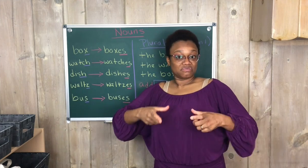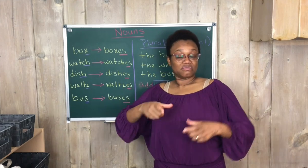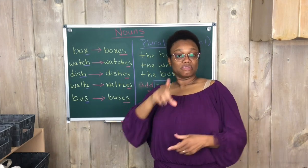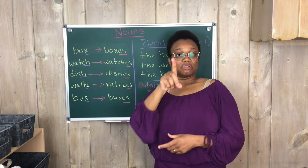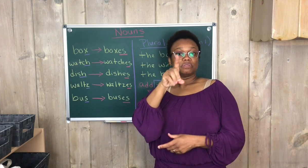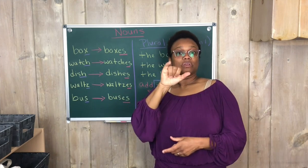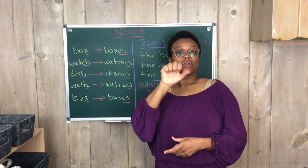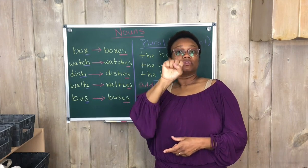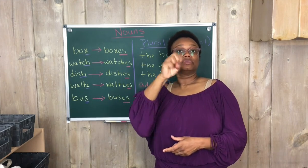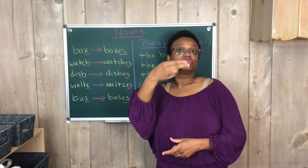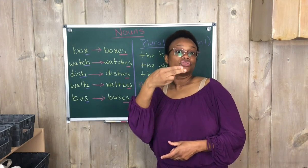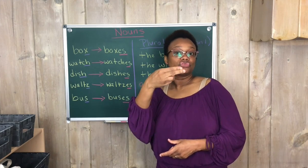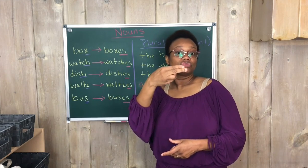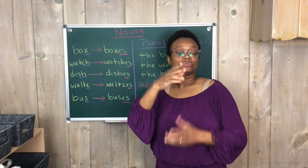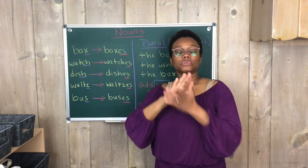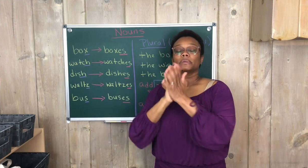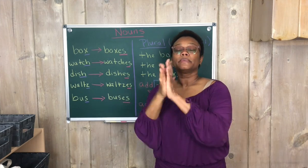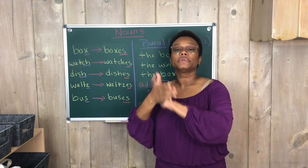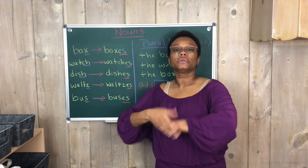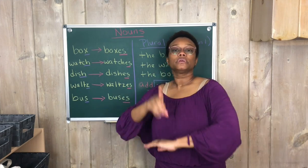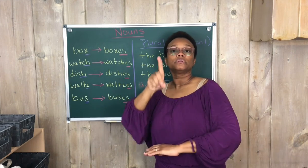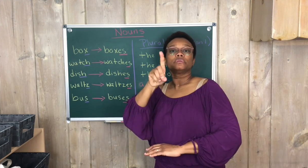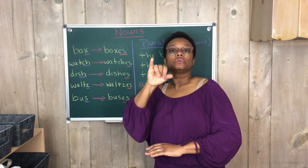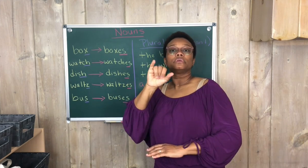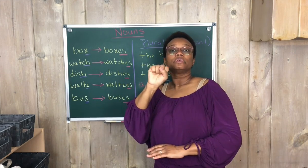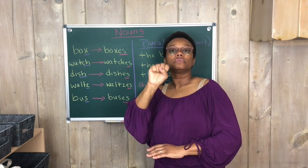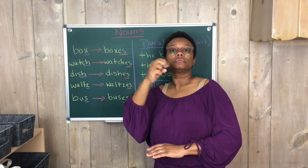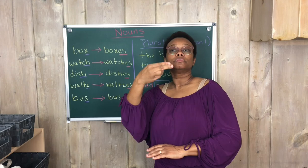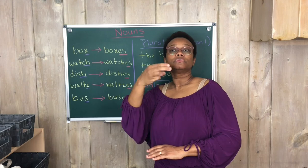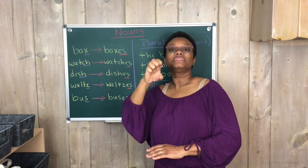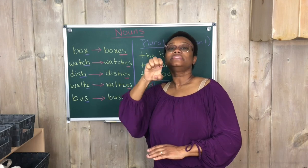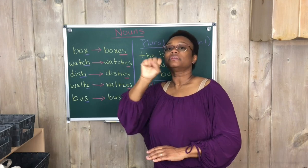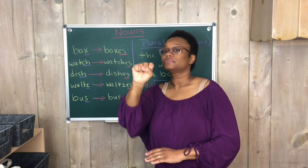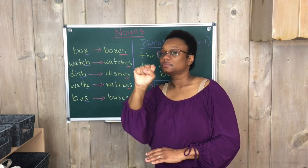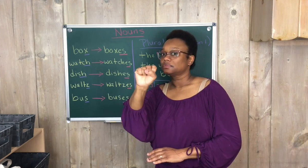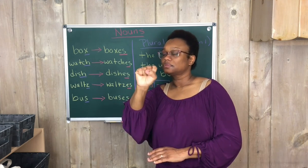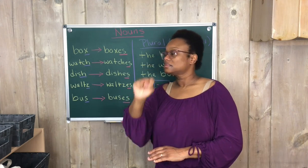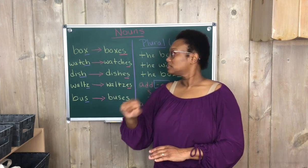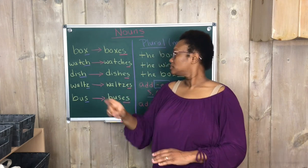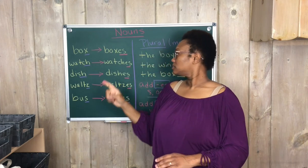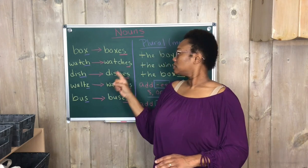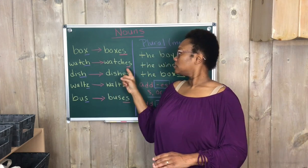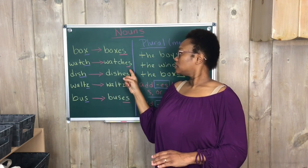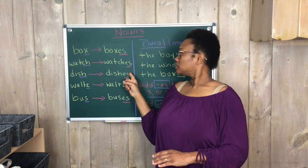Dish, DISH, becomes dishes with an ES